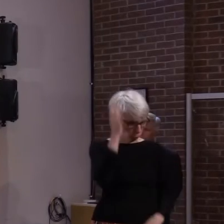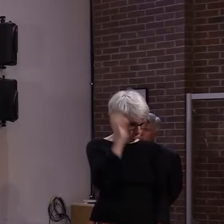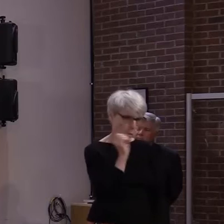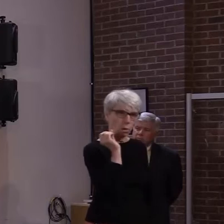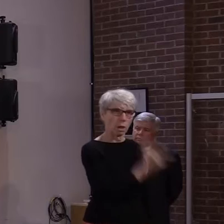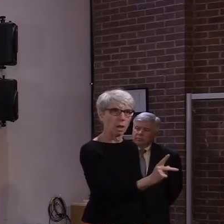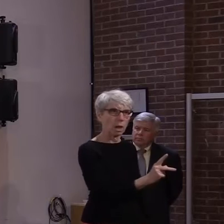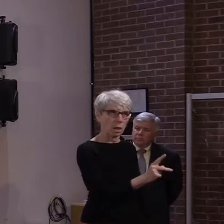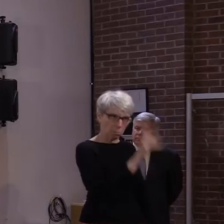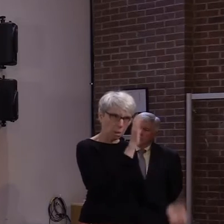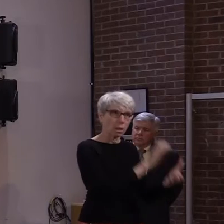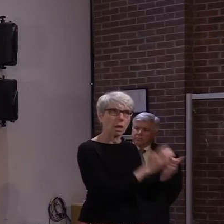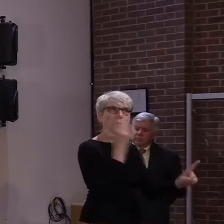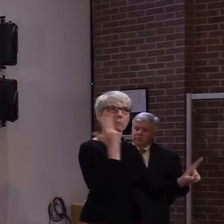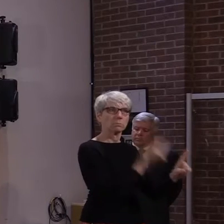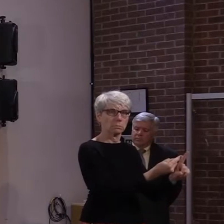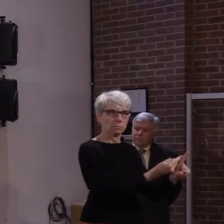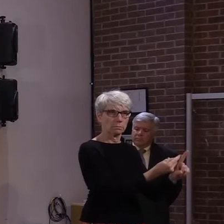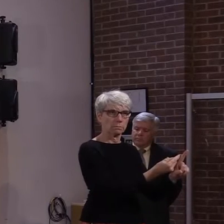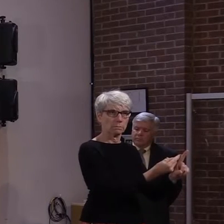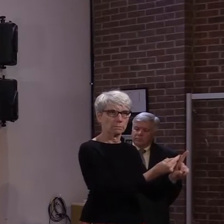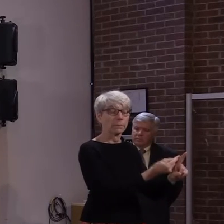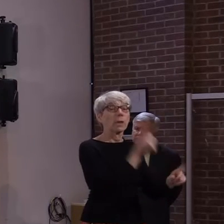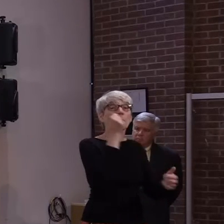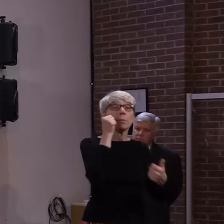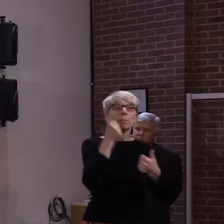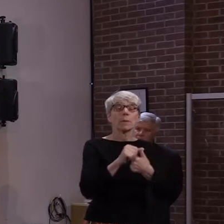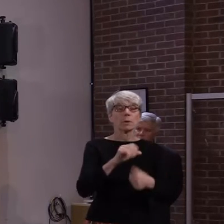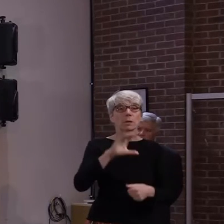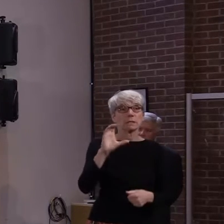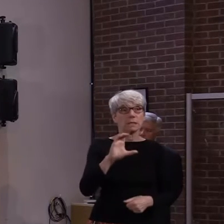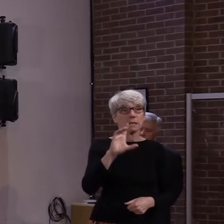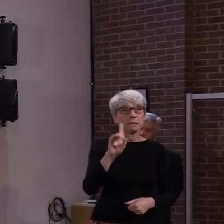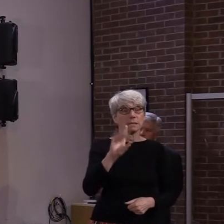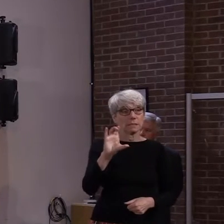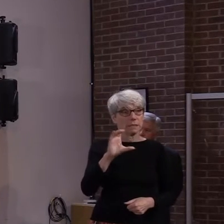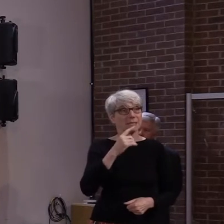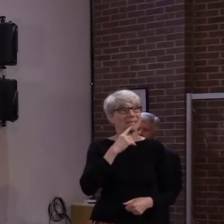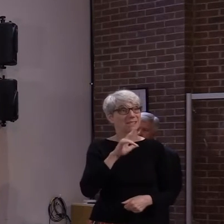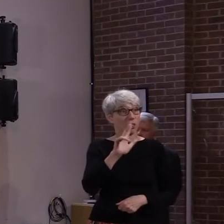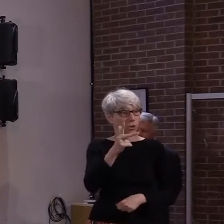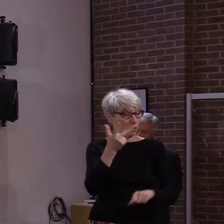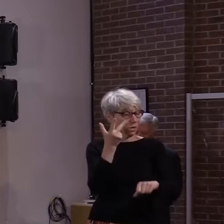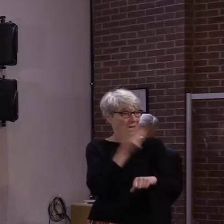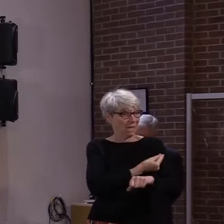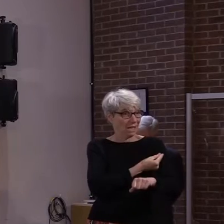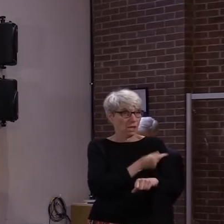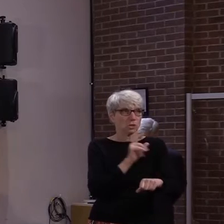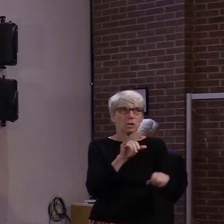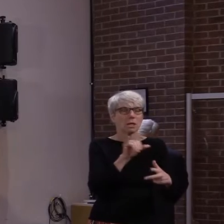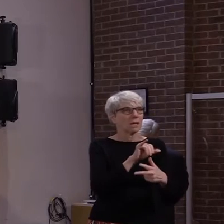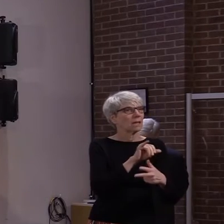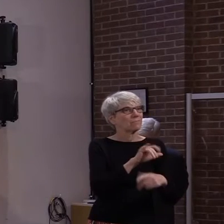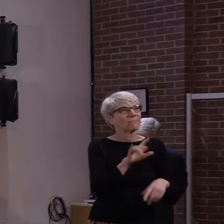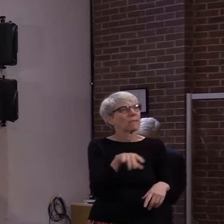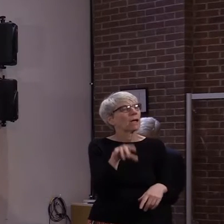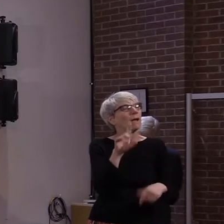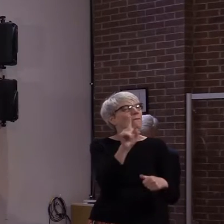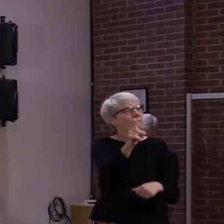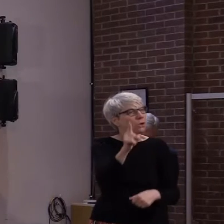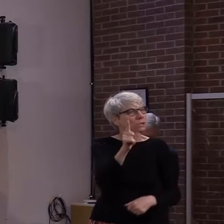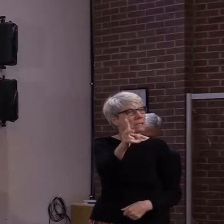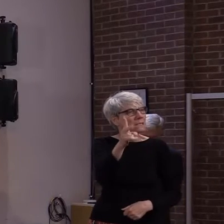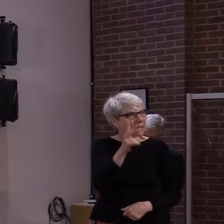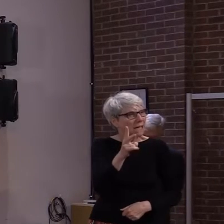that the current CDC expectation is that the additional dose should be the same vaccine product as the initial